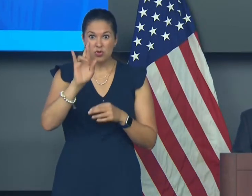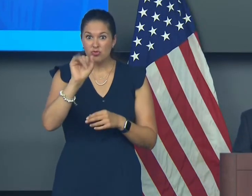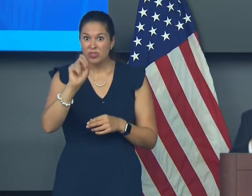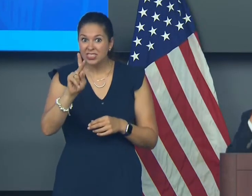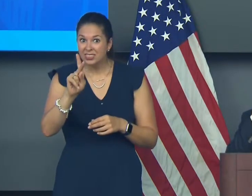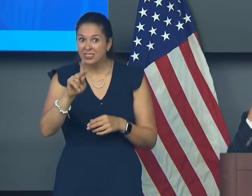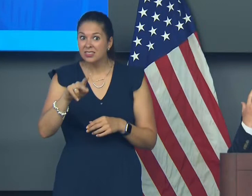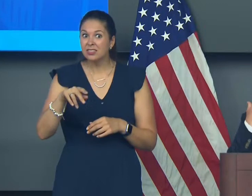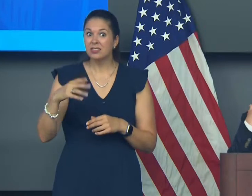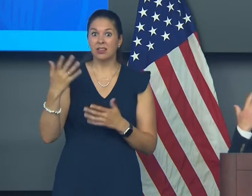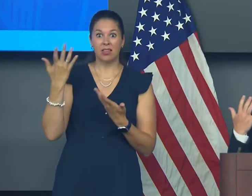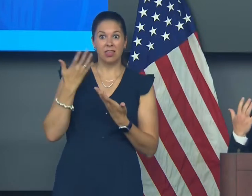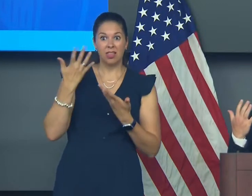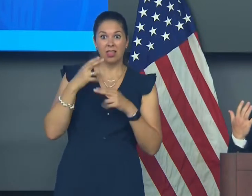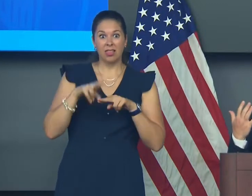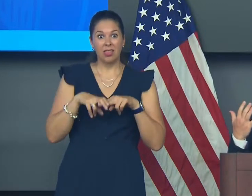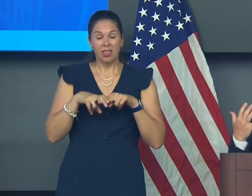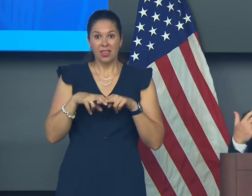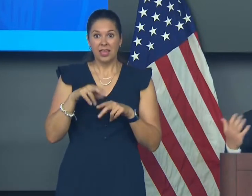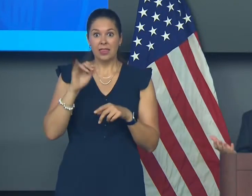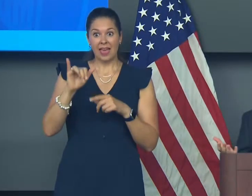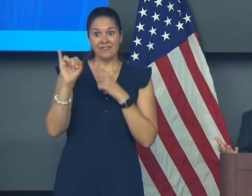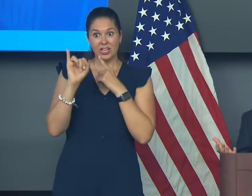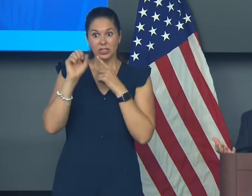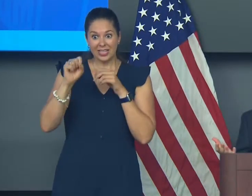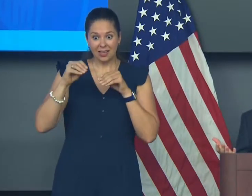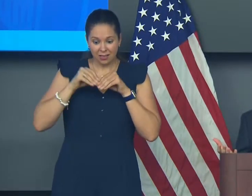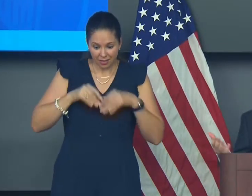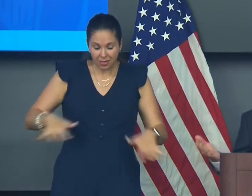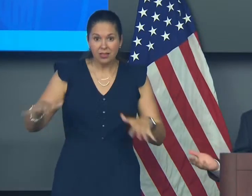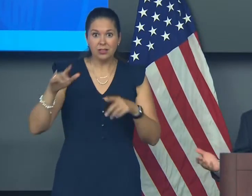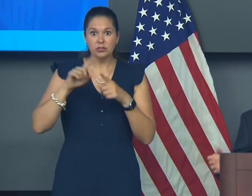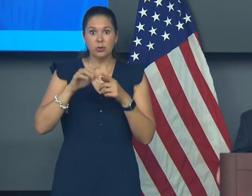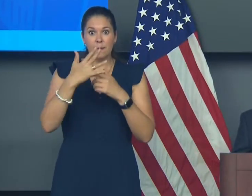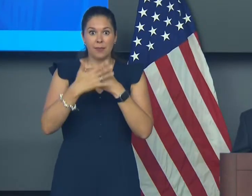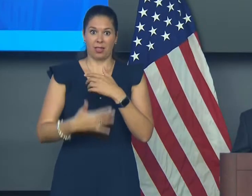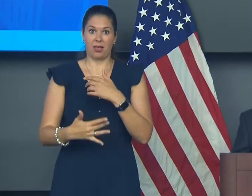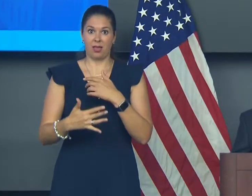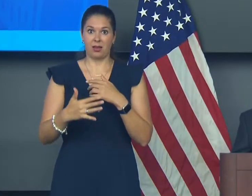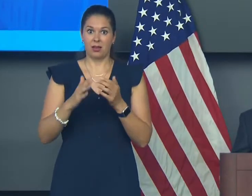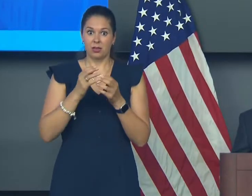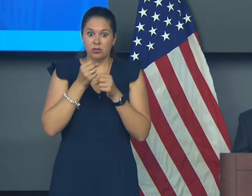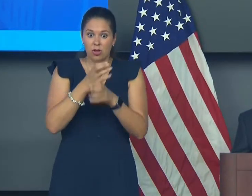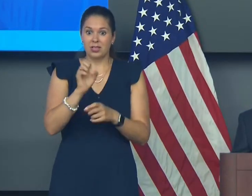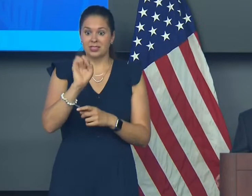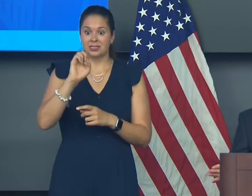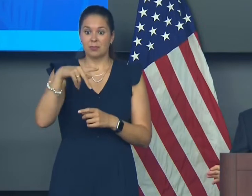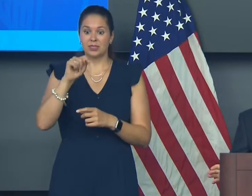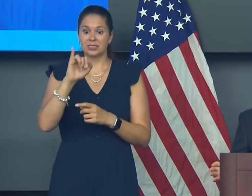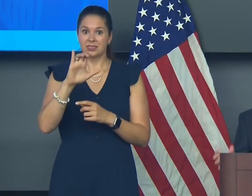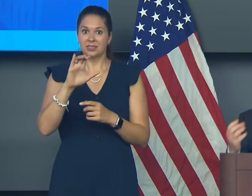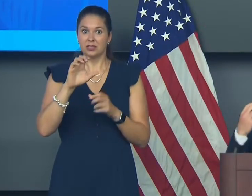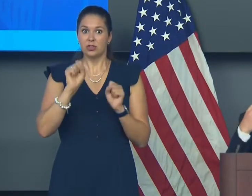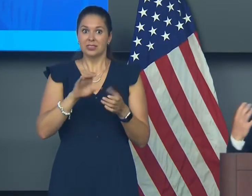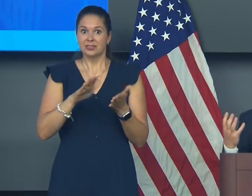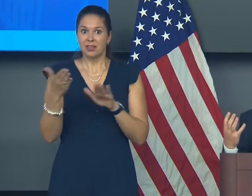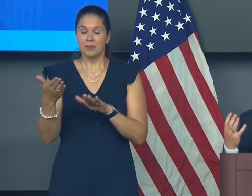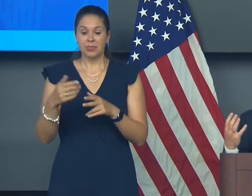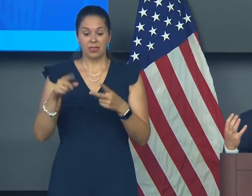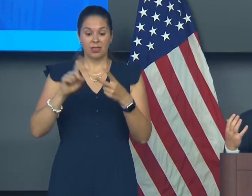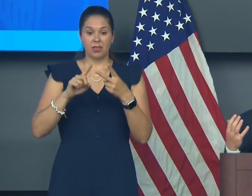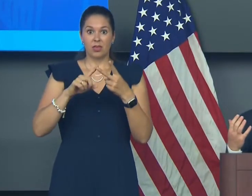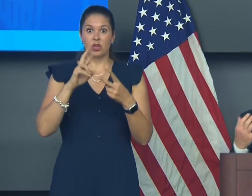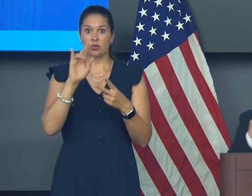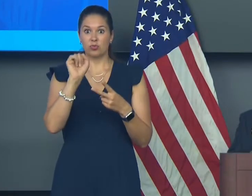one, that infection can eventually seed into the bloodstream and cause the patient to become septic, which is potentially a fatal condition. And number 2, that infection